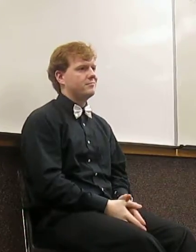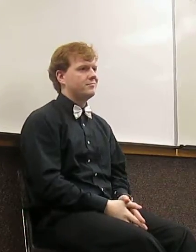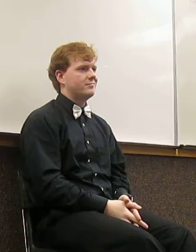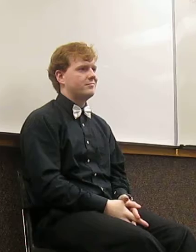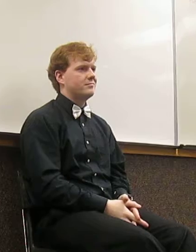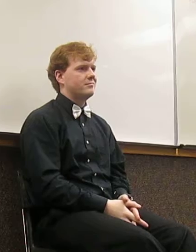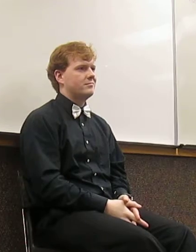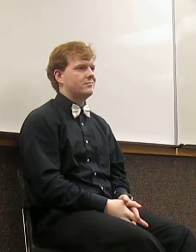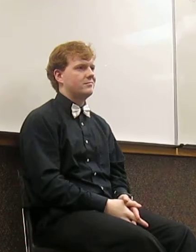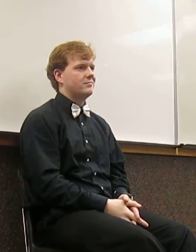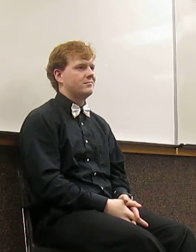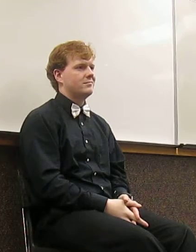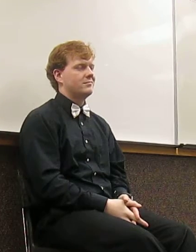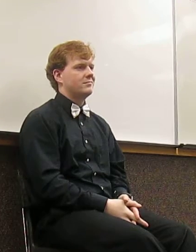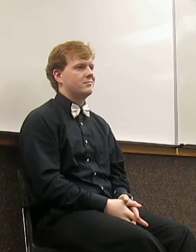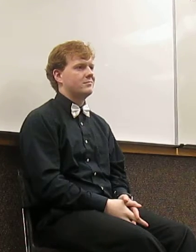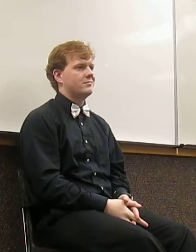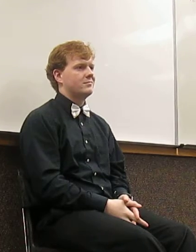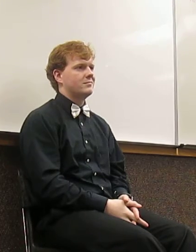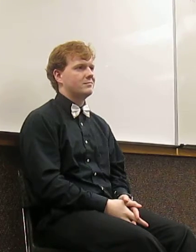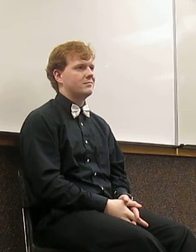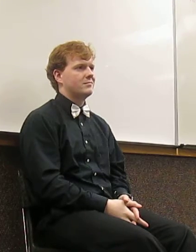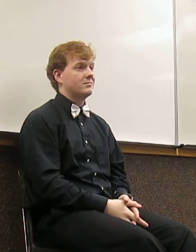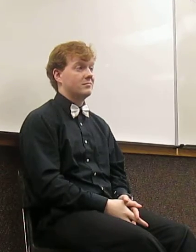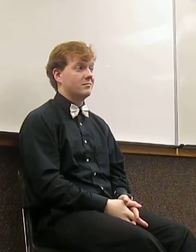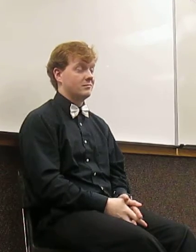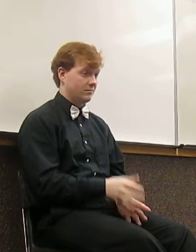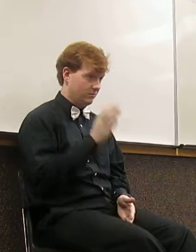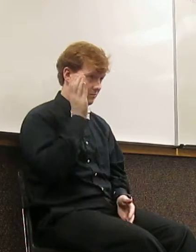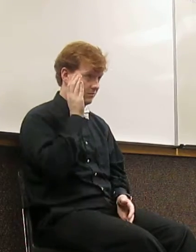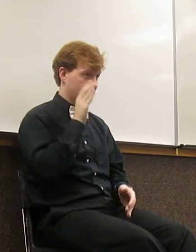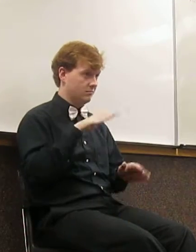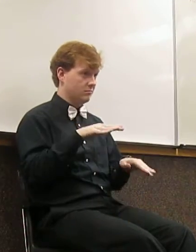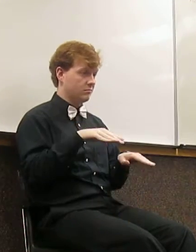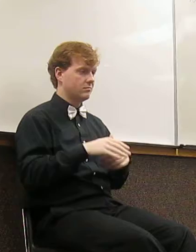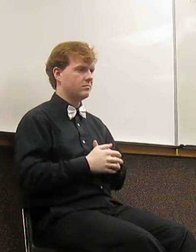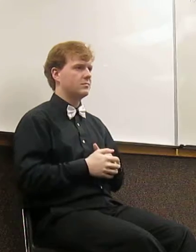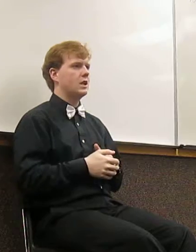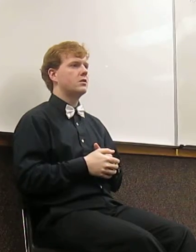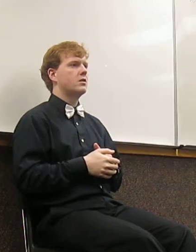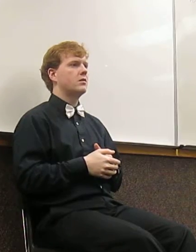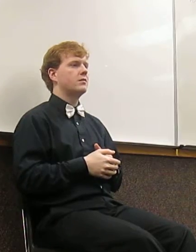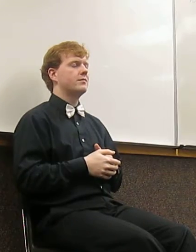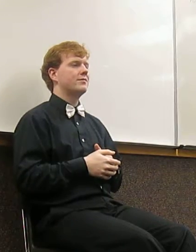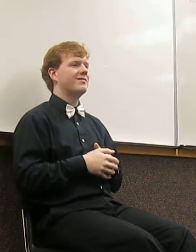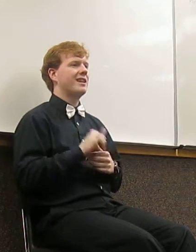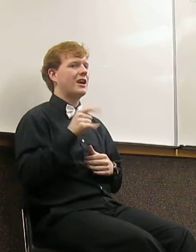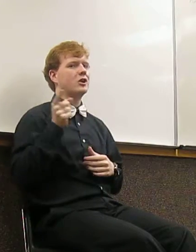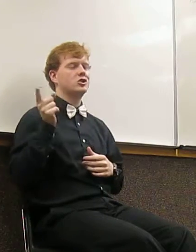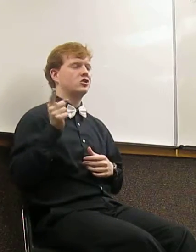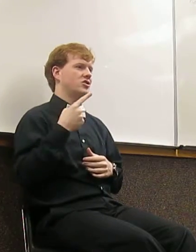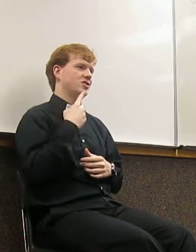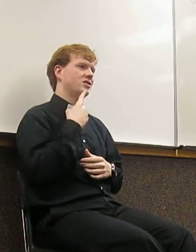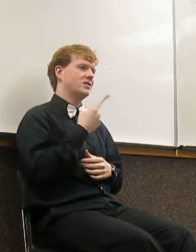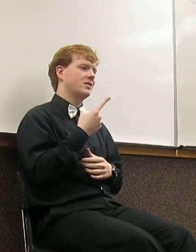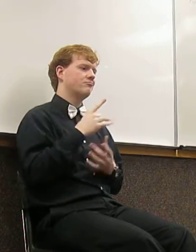that's what, keep focusing please, listen. That's what our past trainer and our current trainer say. That's kind of